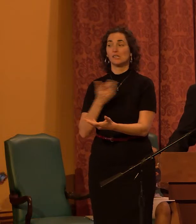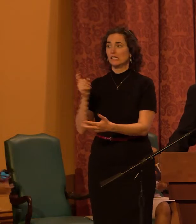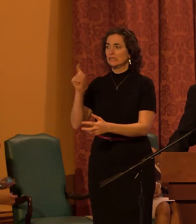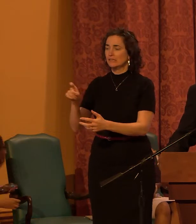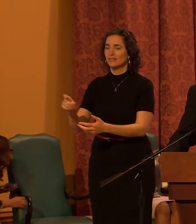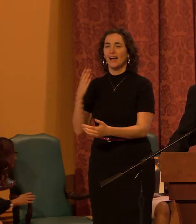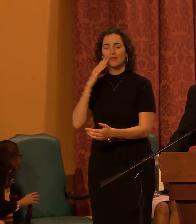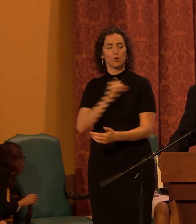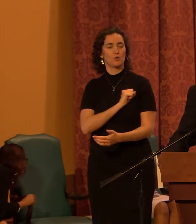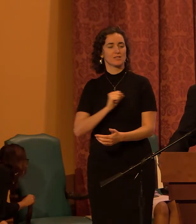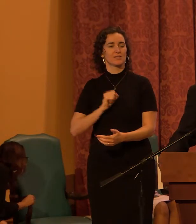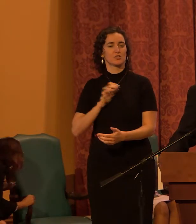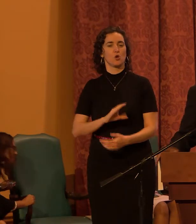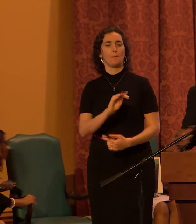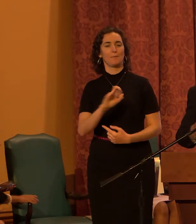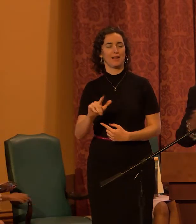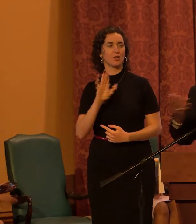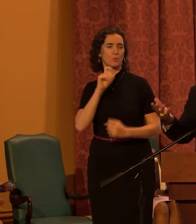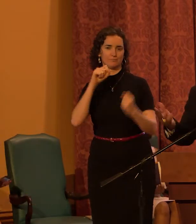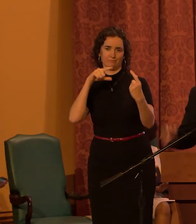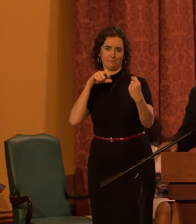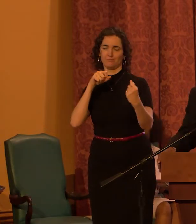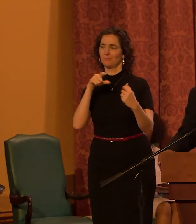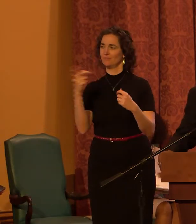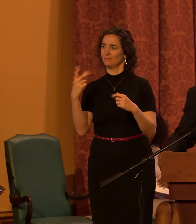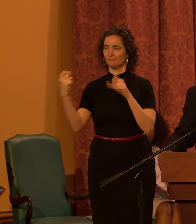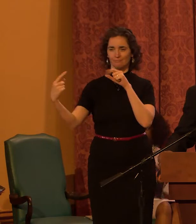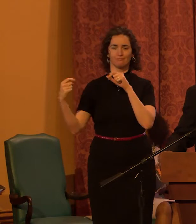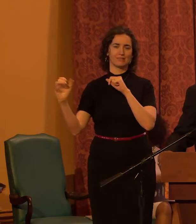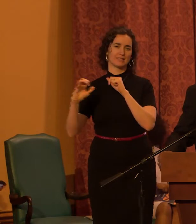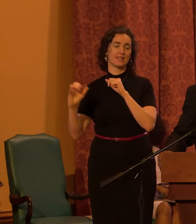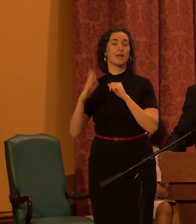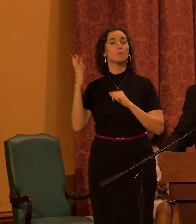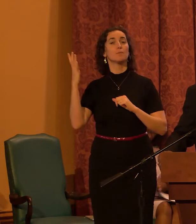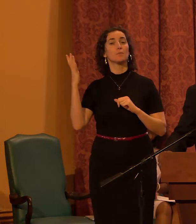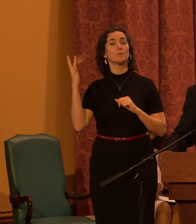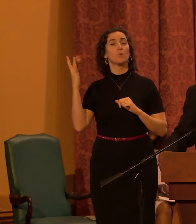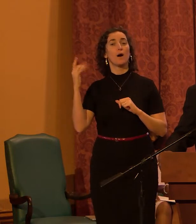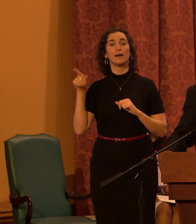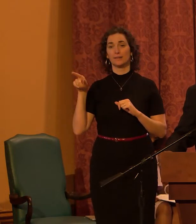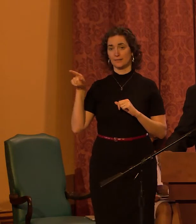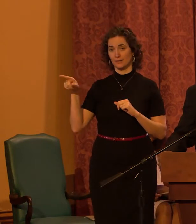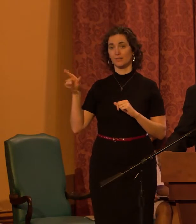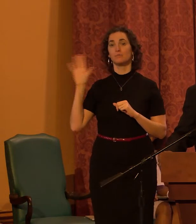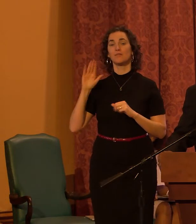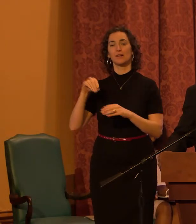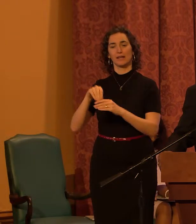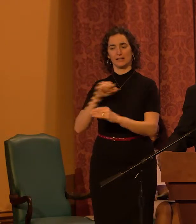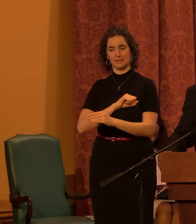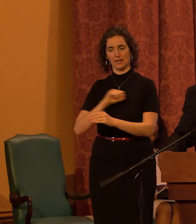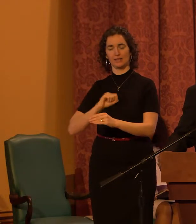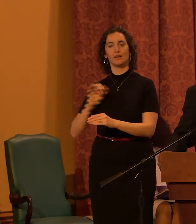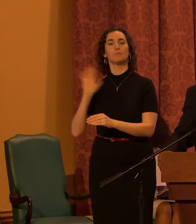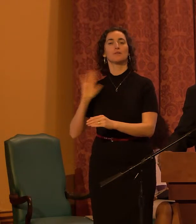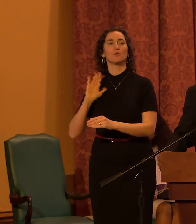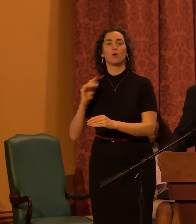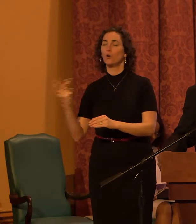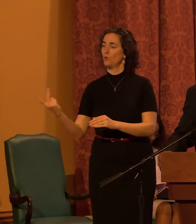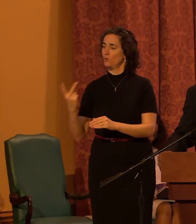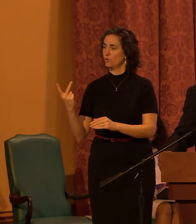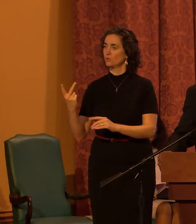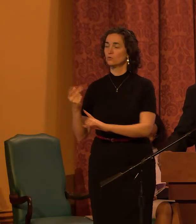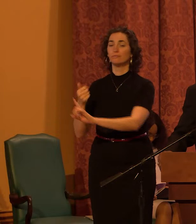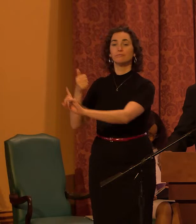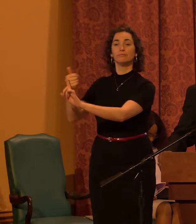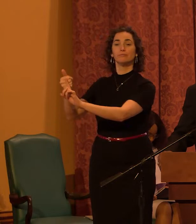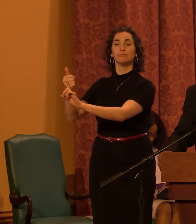is going to share this. I'm sharing it with Senator Mills because he was in the Senate before me, and he's a guy